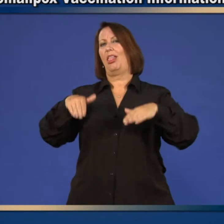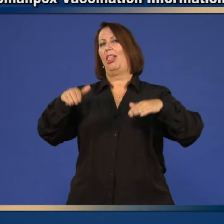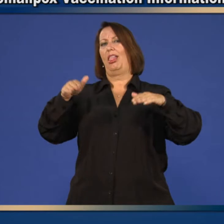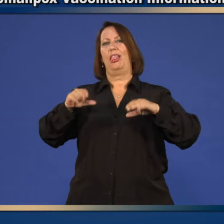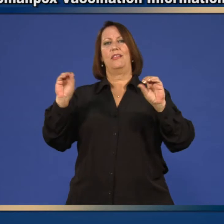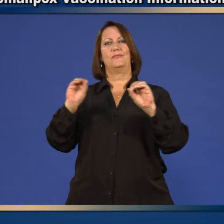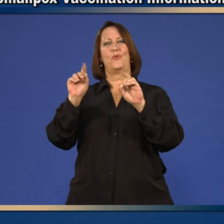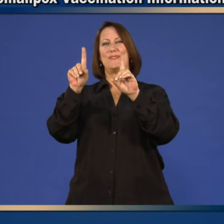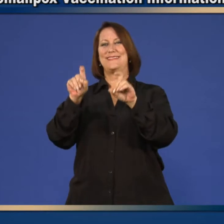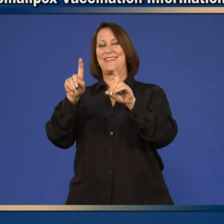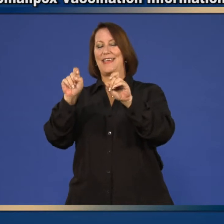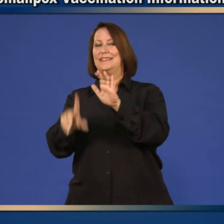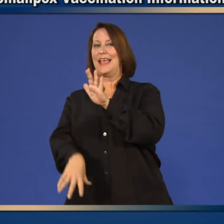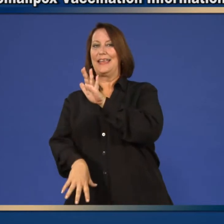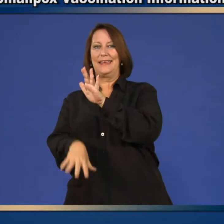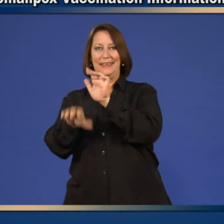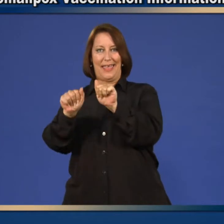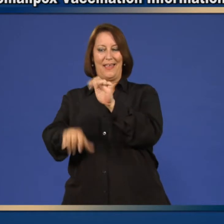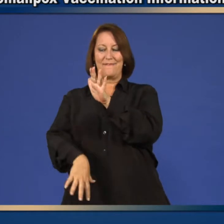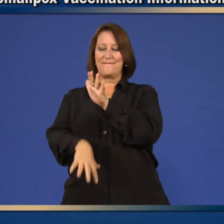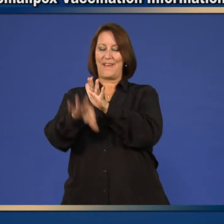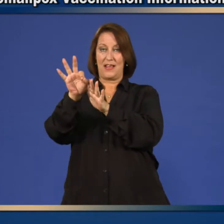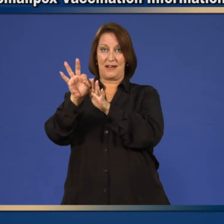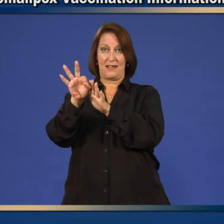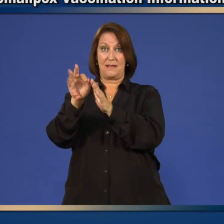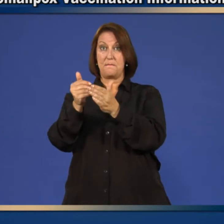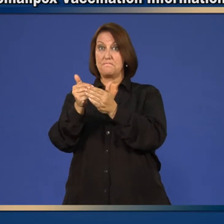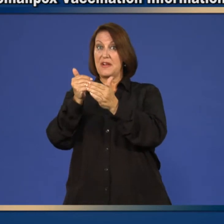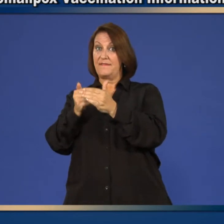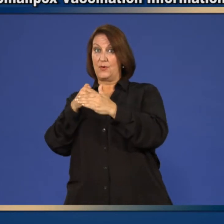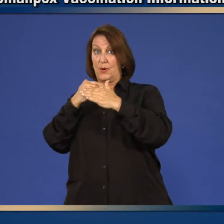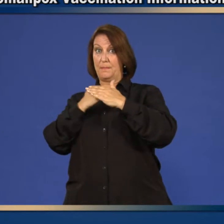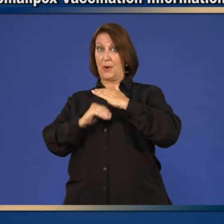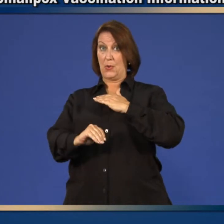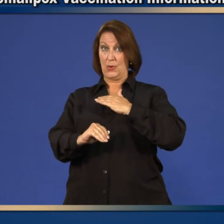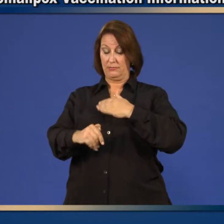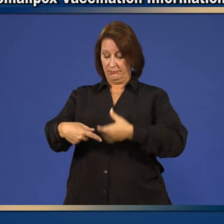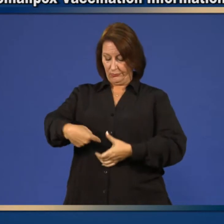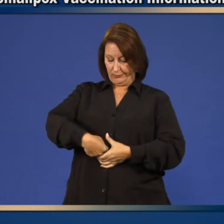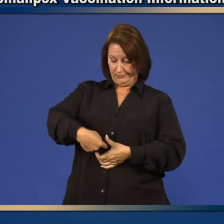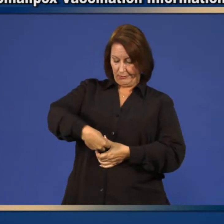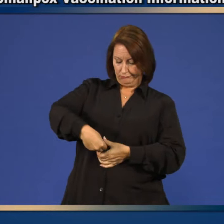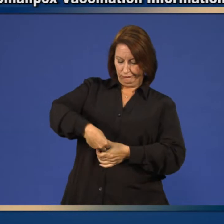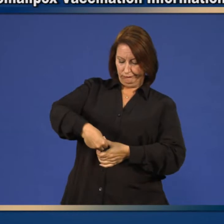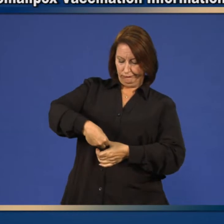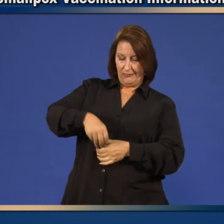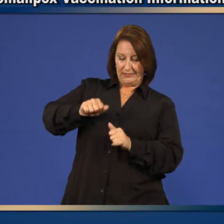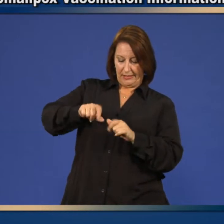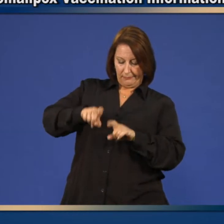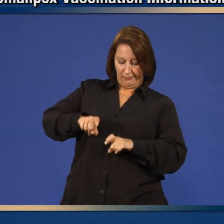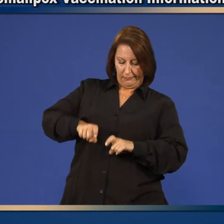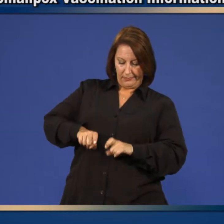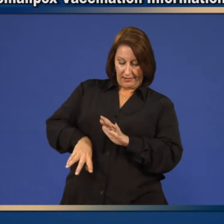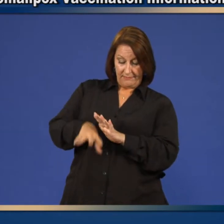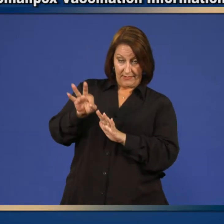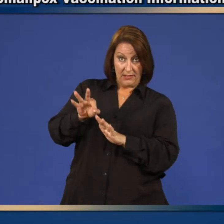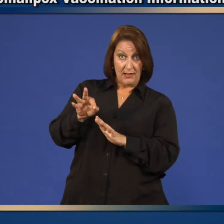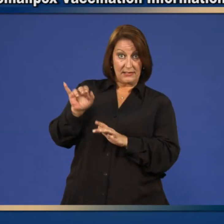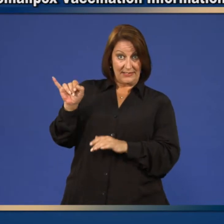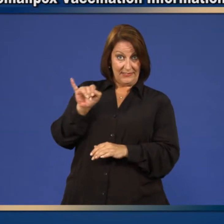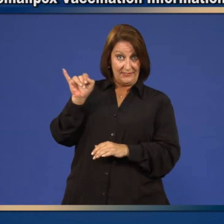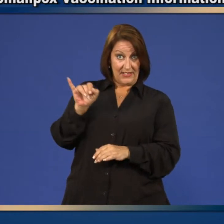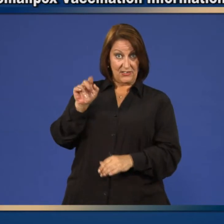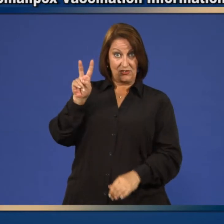There is no known test that can reliably confirm before birth if a baby is infected